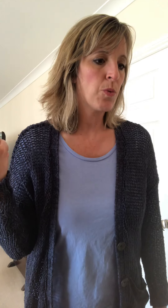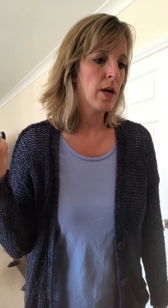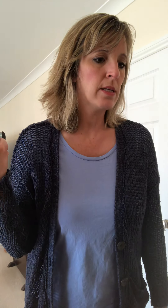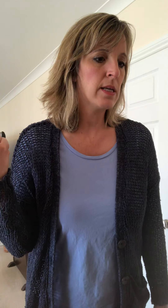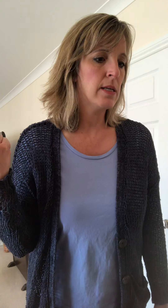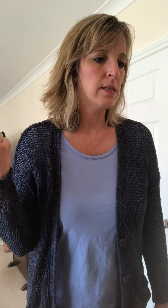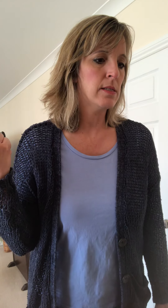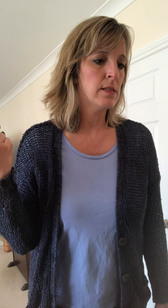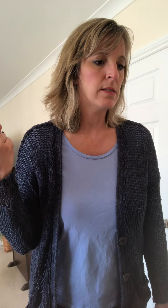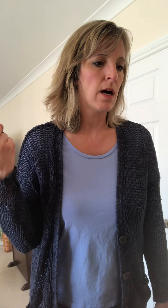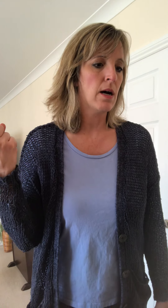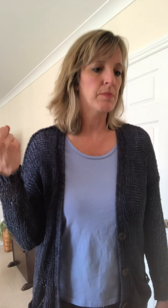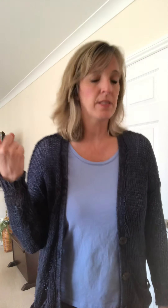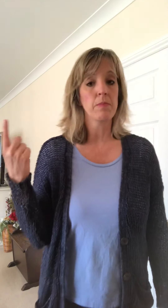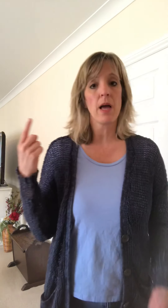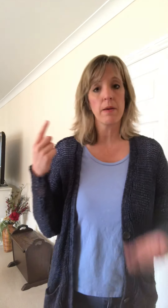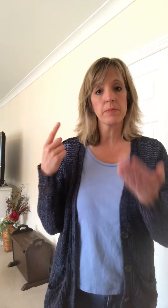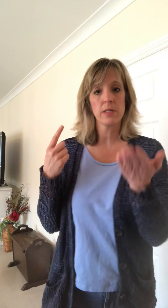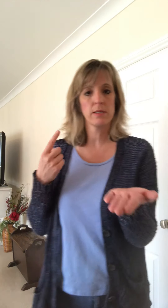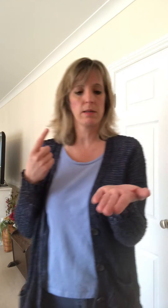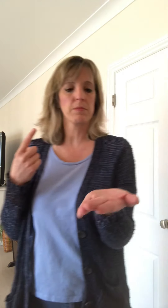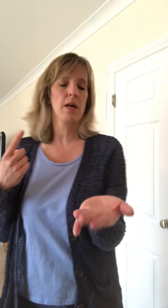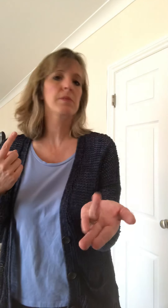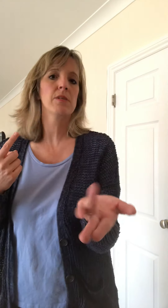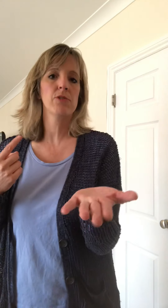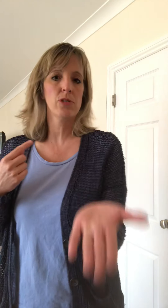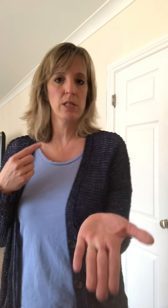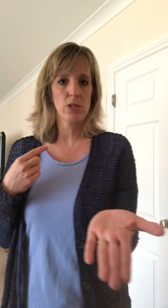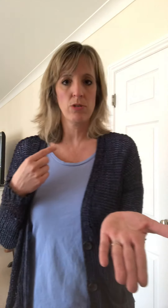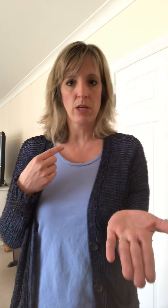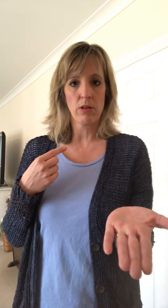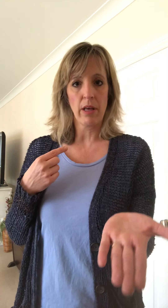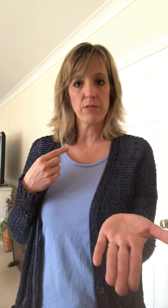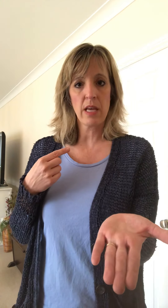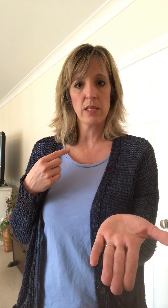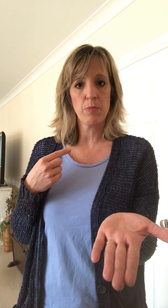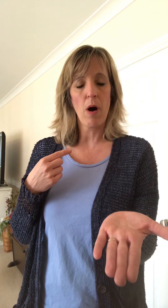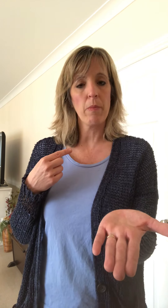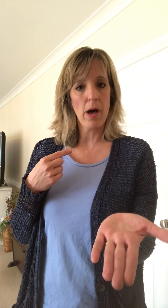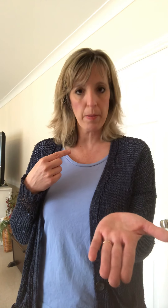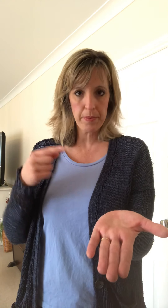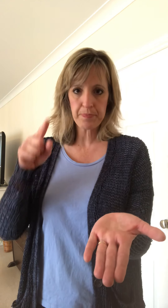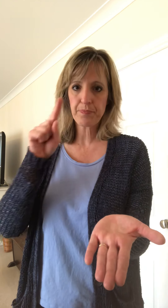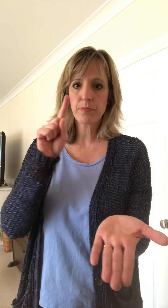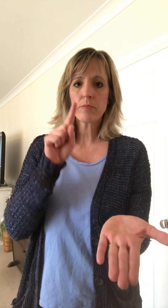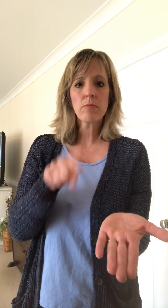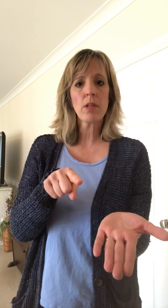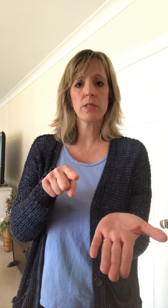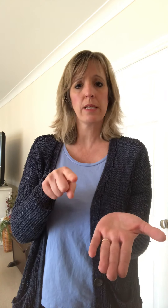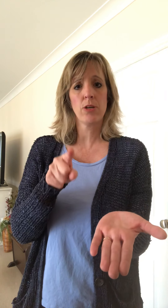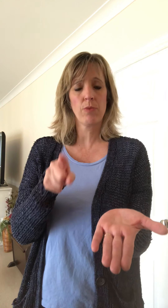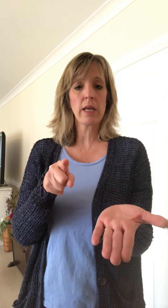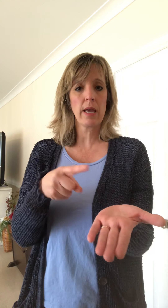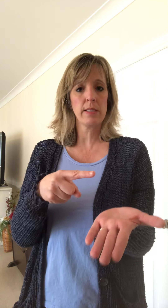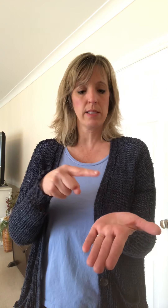one is sometimes. Sometimes you take your left hand palm up, you take your right hand